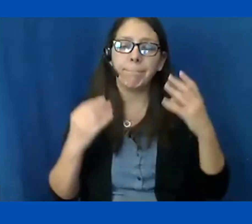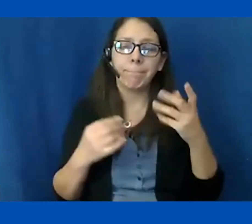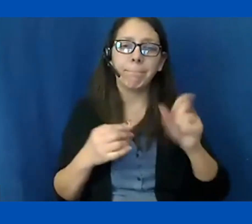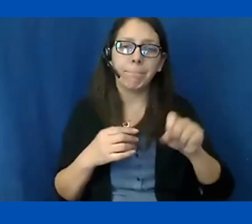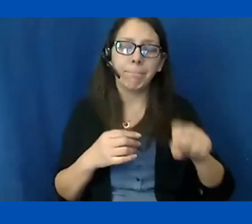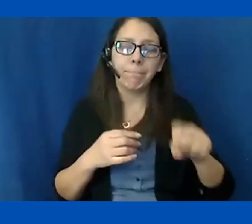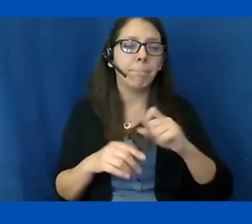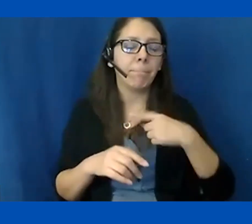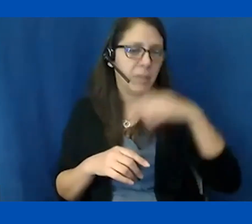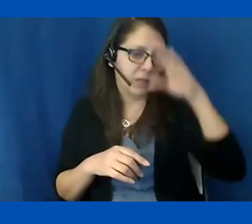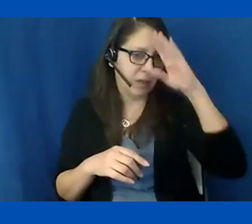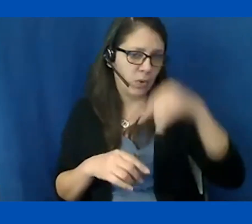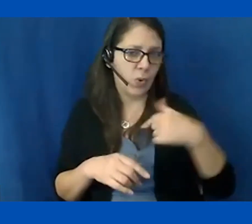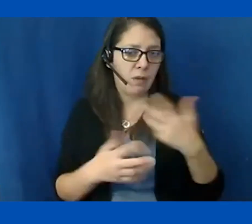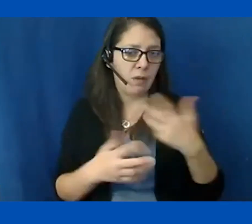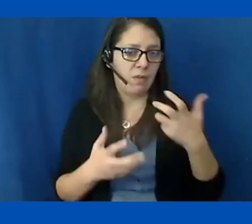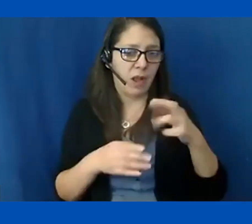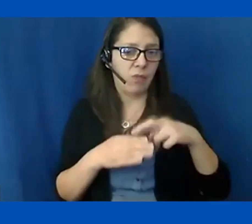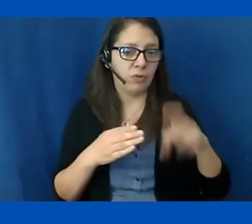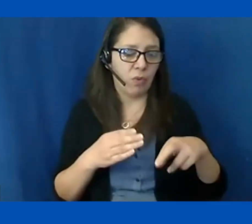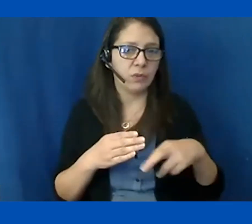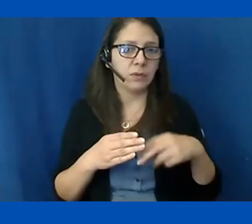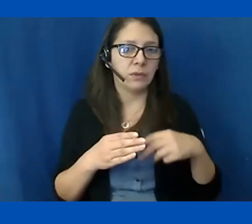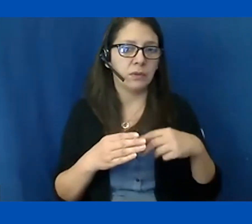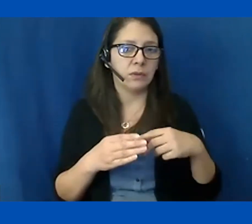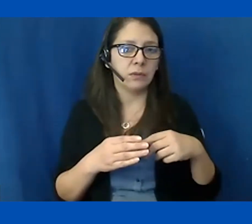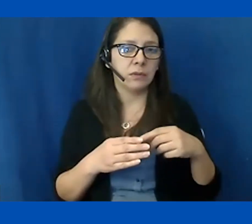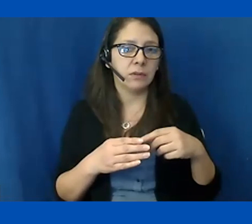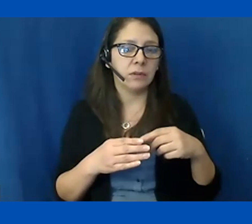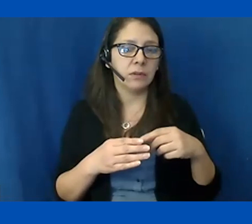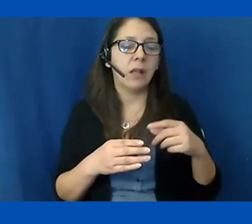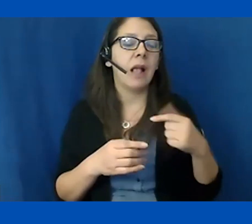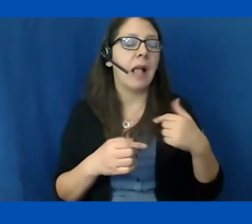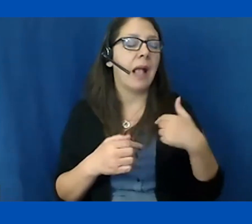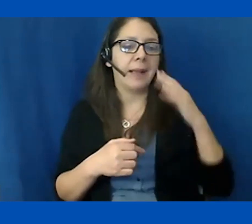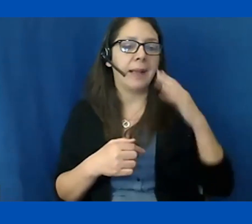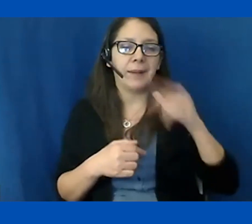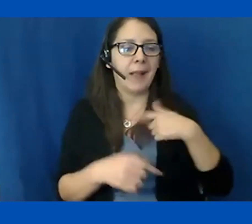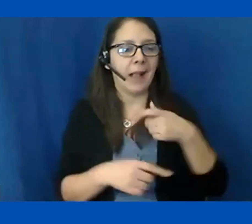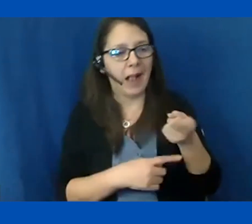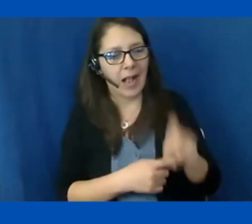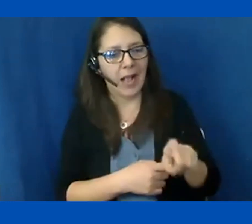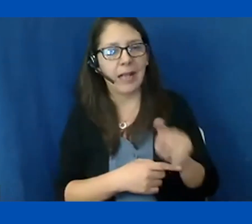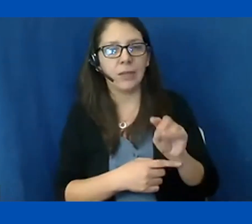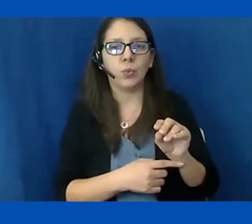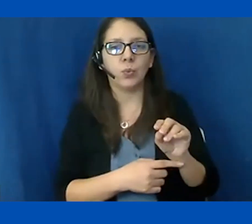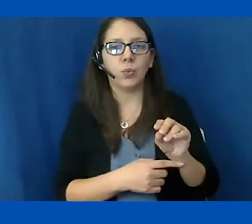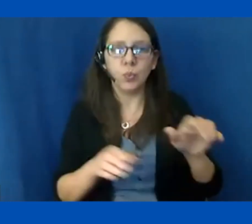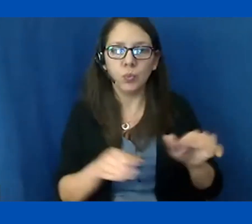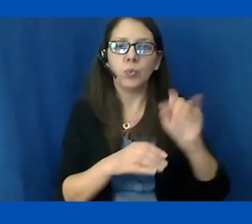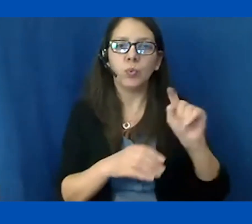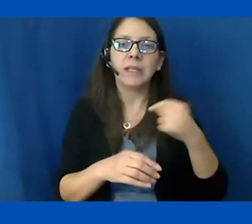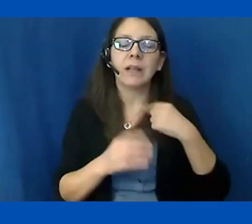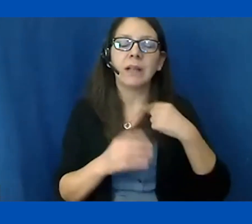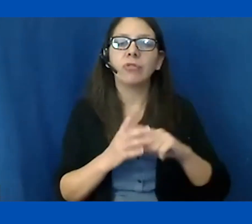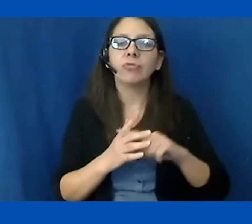order for me to get the results that I thought that I could get, I had to do it because, you know, I started thinking of the